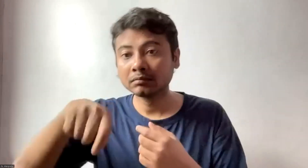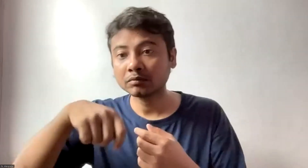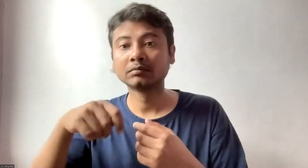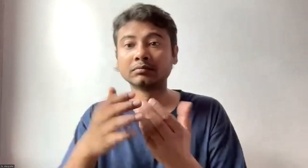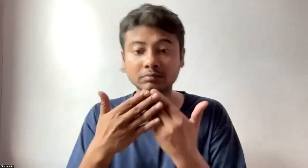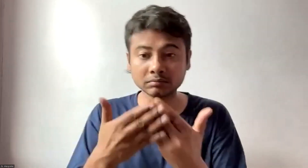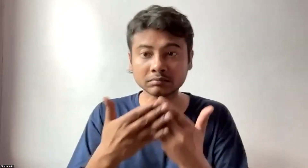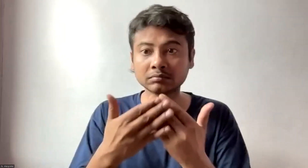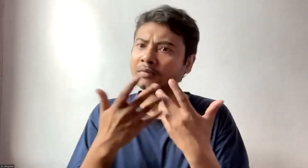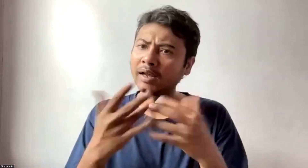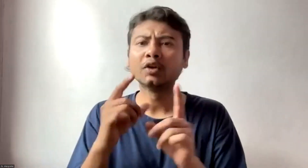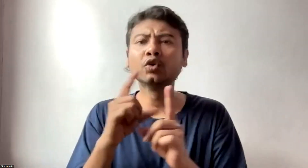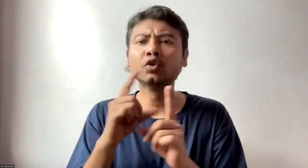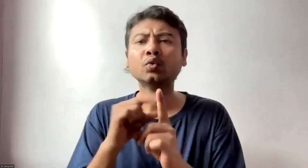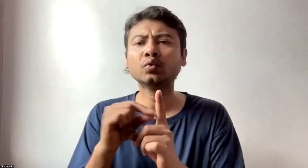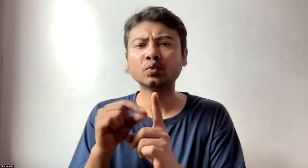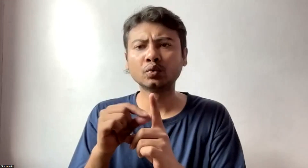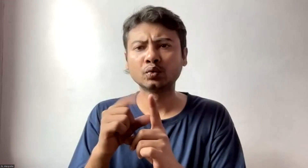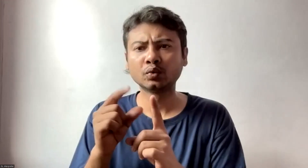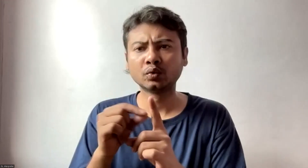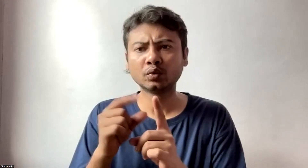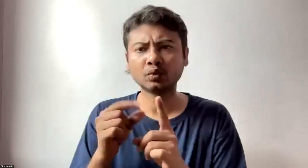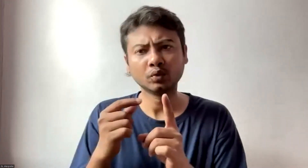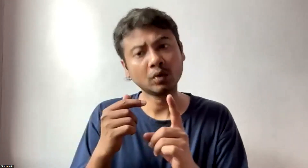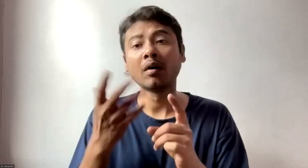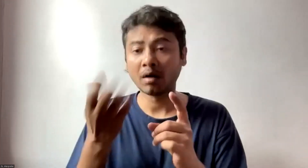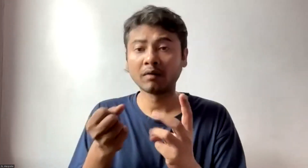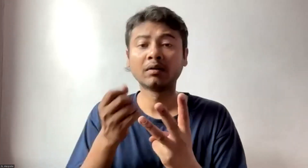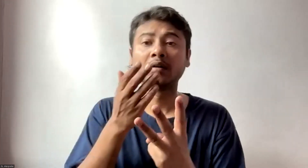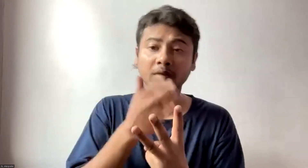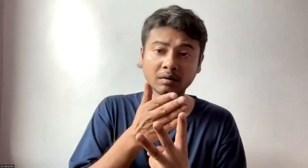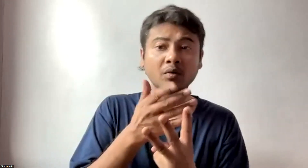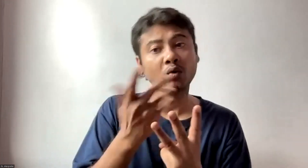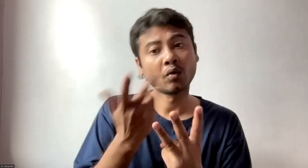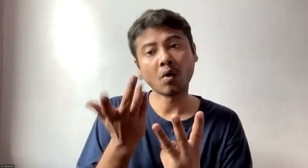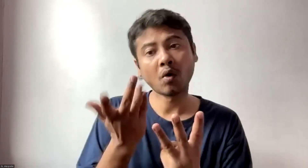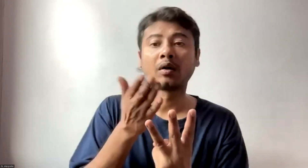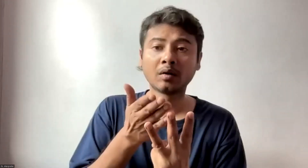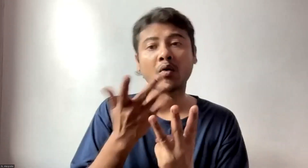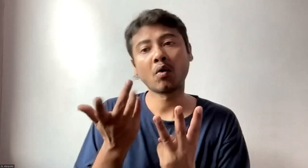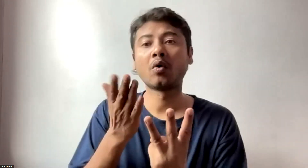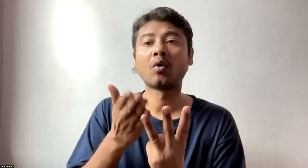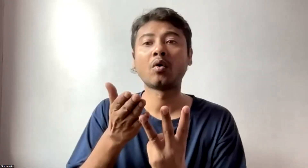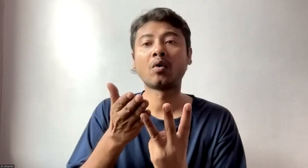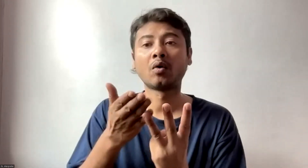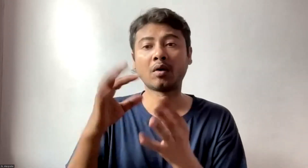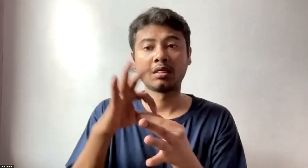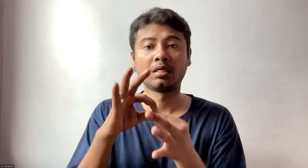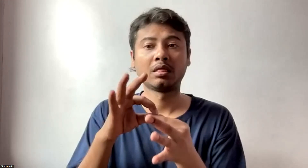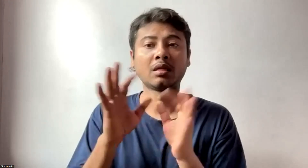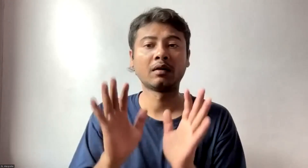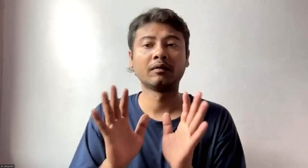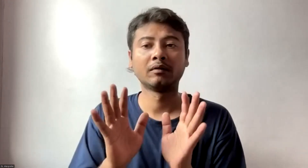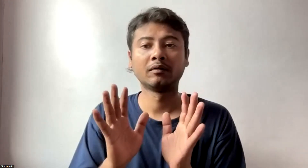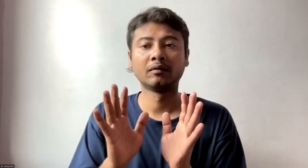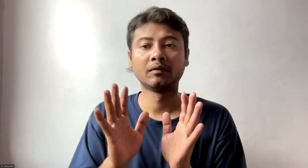be working in mode of goodness, or we'll do in passion, or we will do in ignorance. So there is nothing in the world which